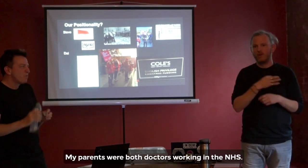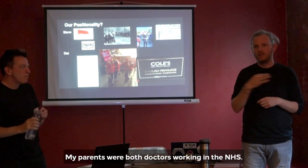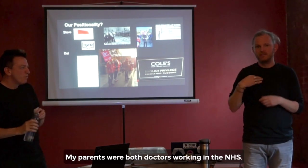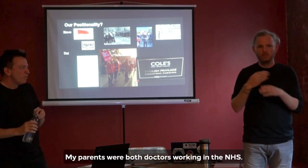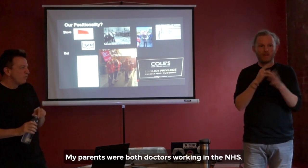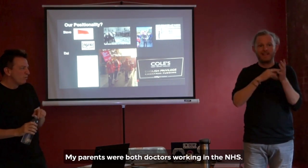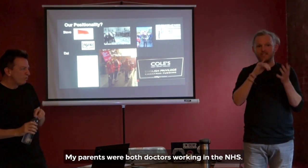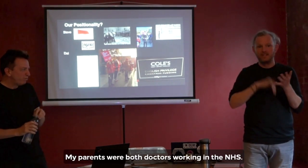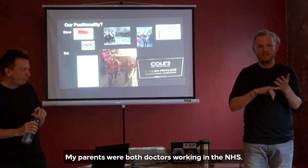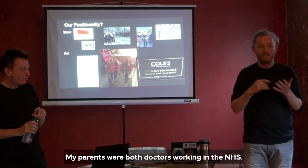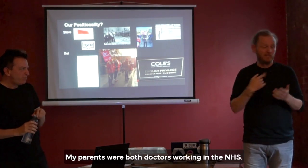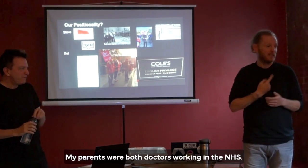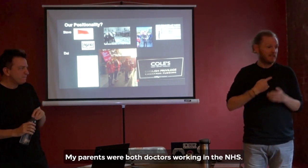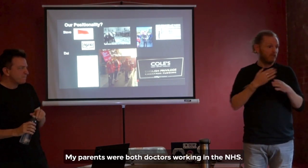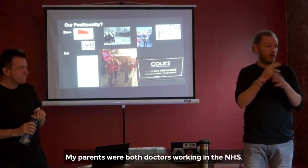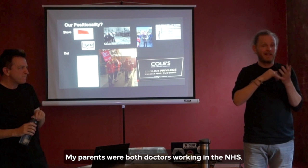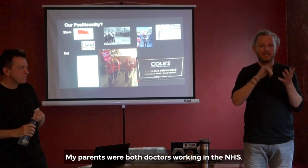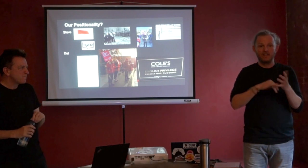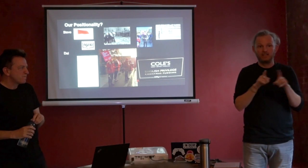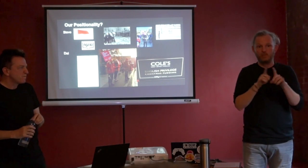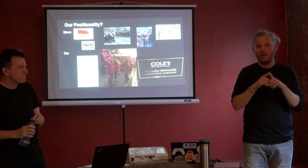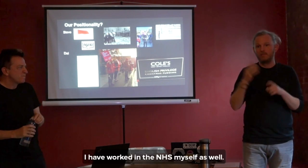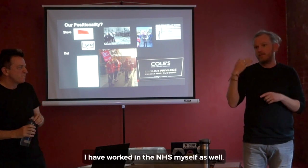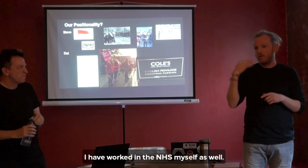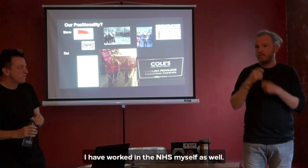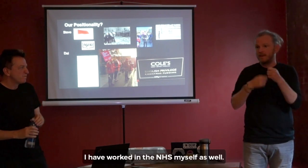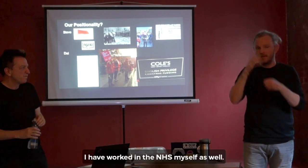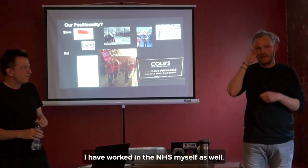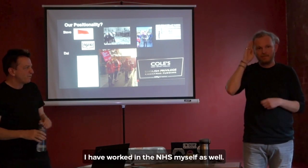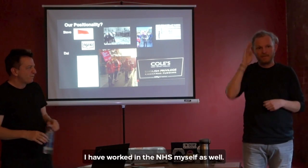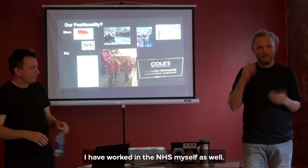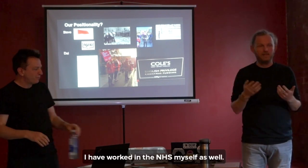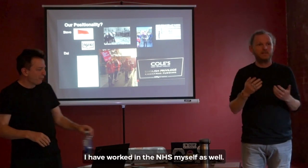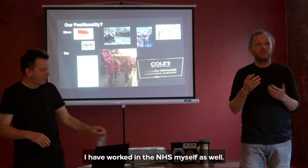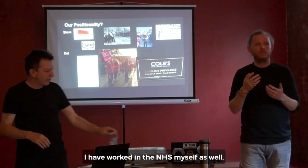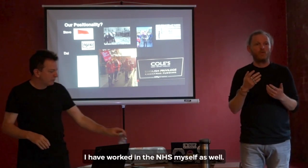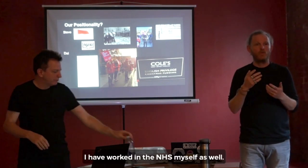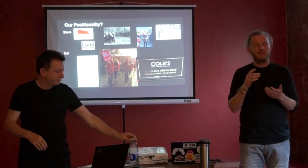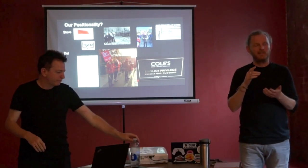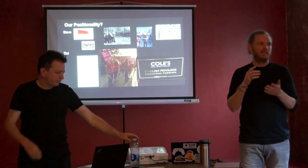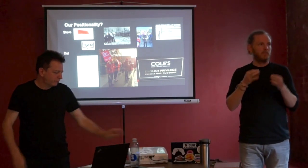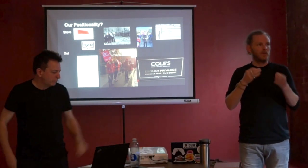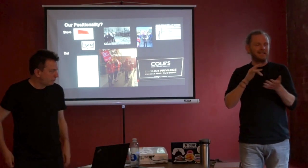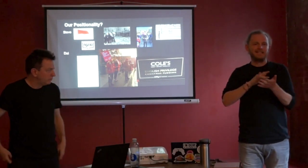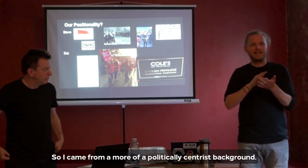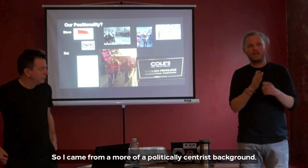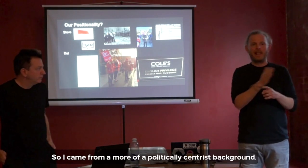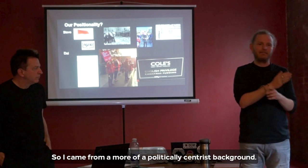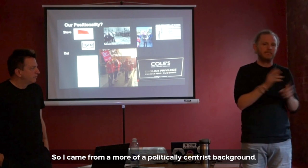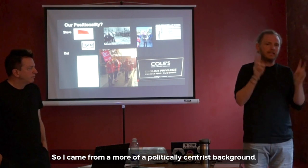My parents were both doctors working within the NHS. I have worked in the NHS myself as well. So